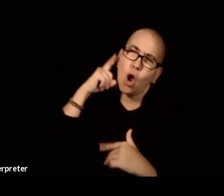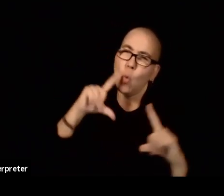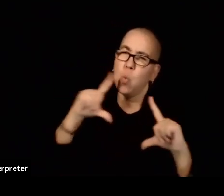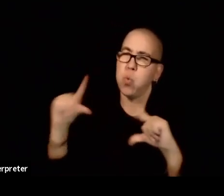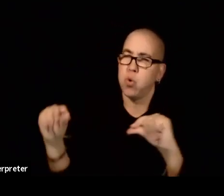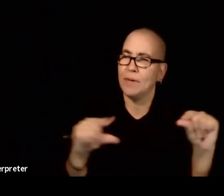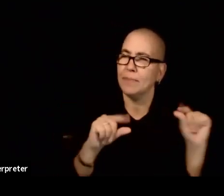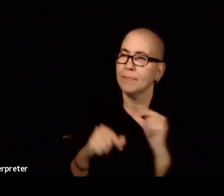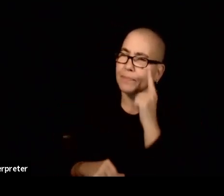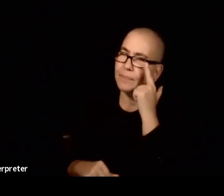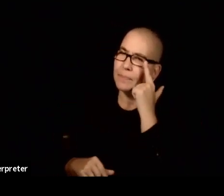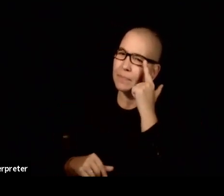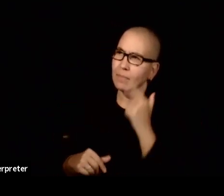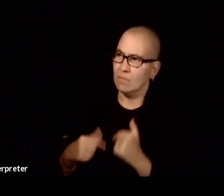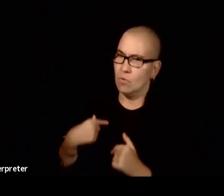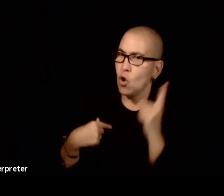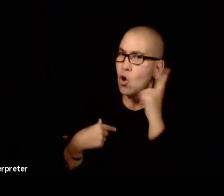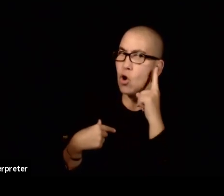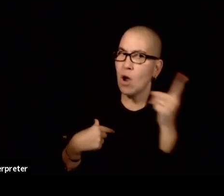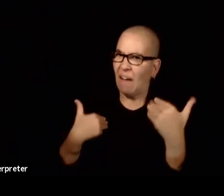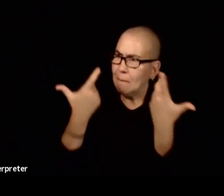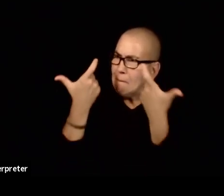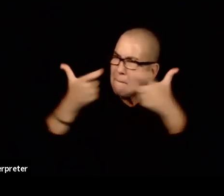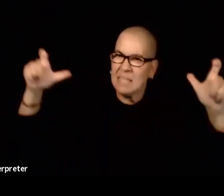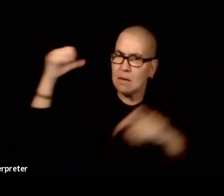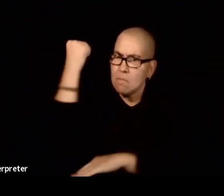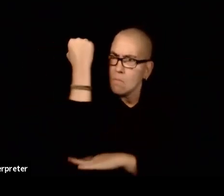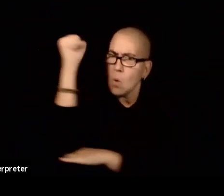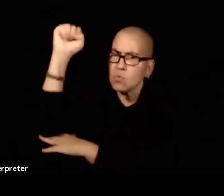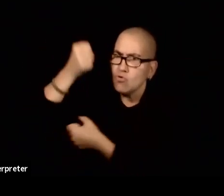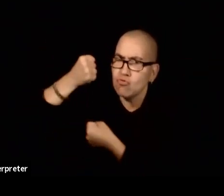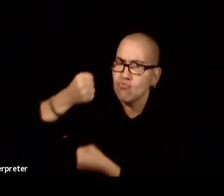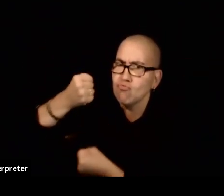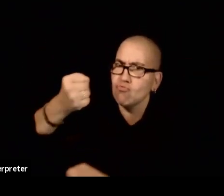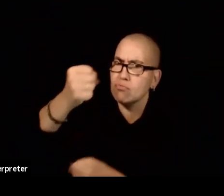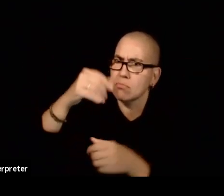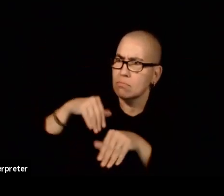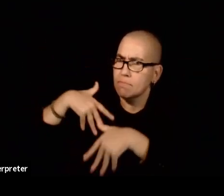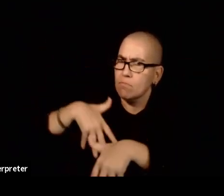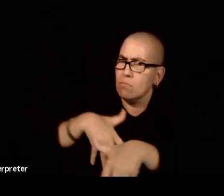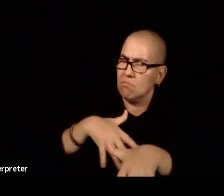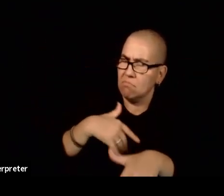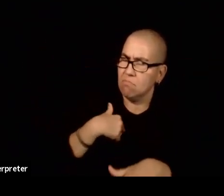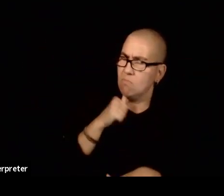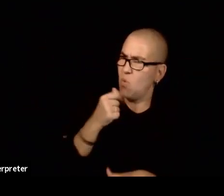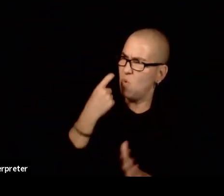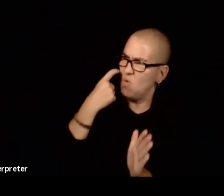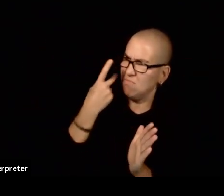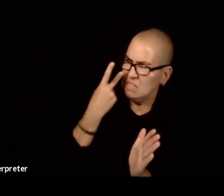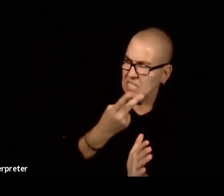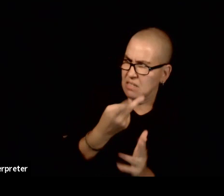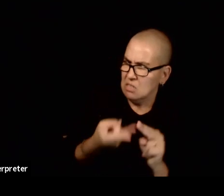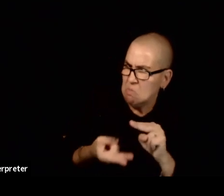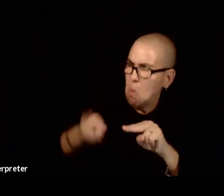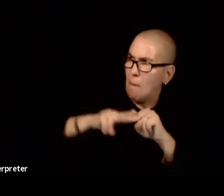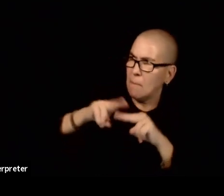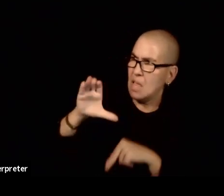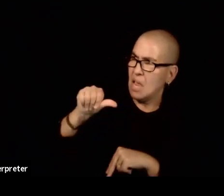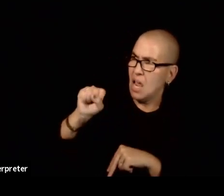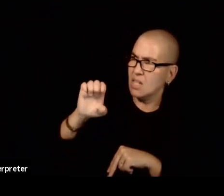outdoors and didn't see a high rate of cases from that. Do you foresee this situation being different? Was there a big difference